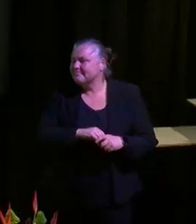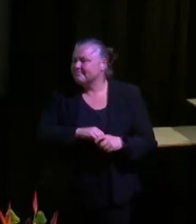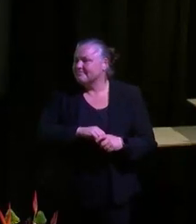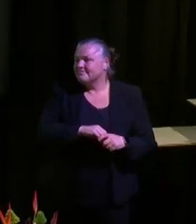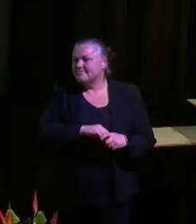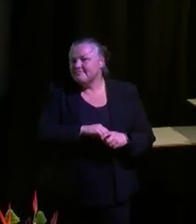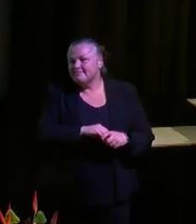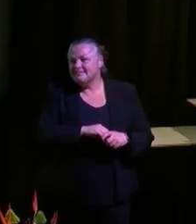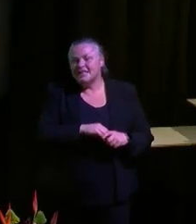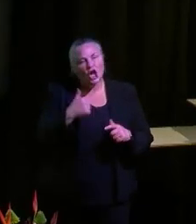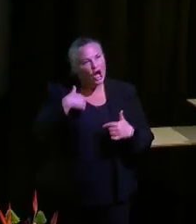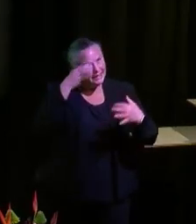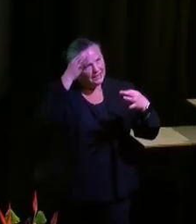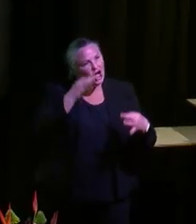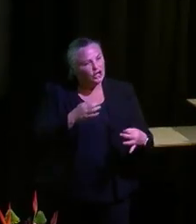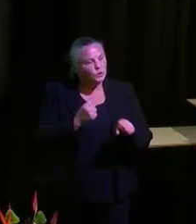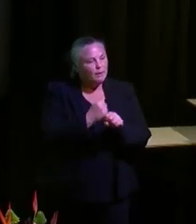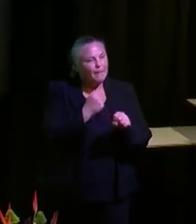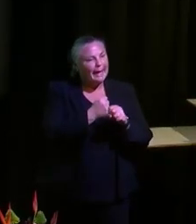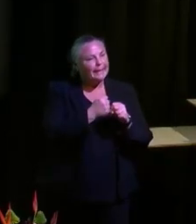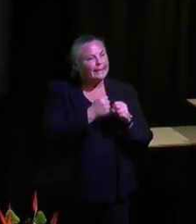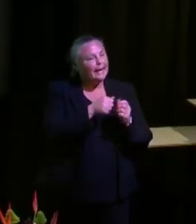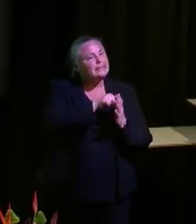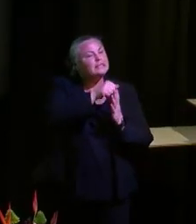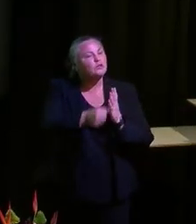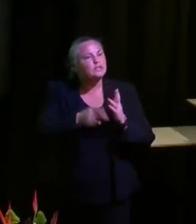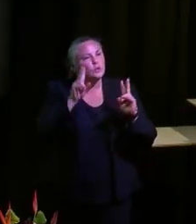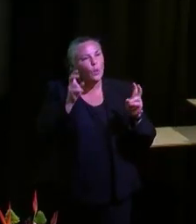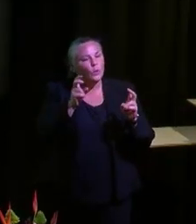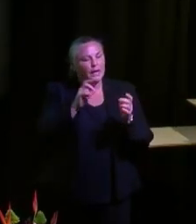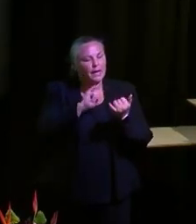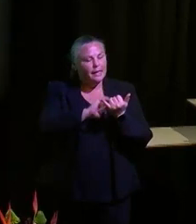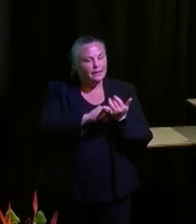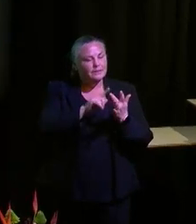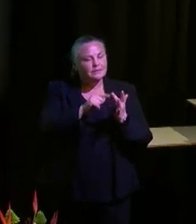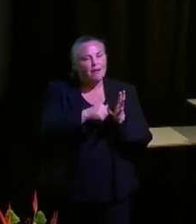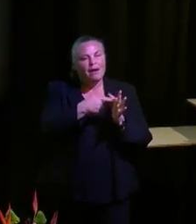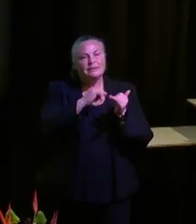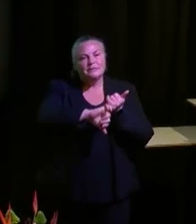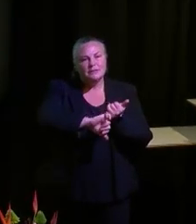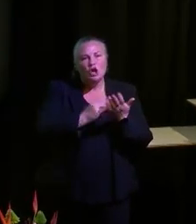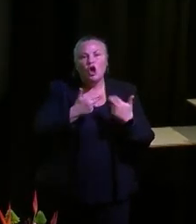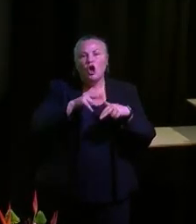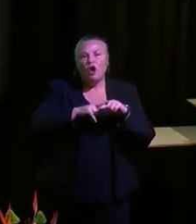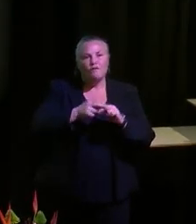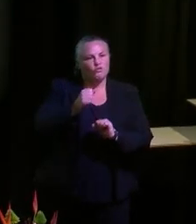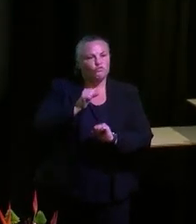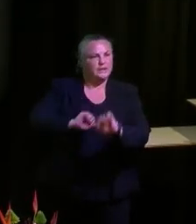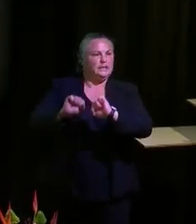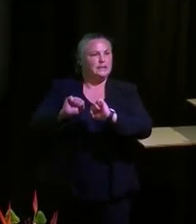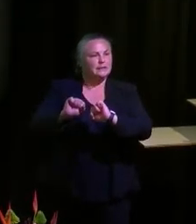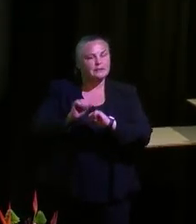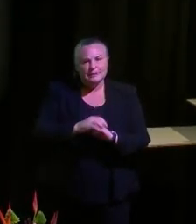And so I decided to create this series called Sites of Resistance that kind of look at a more localised Brisbane